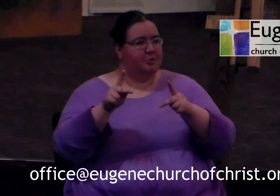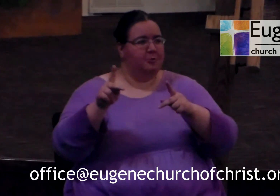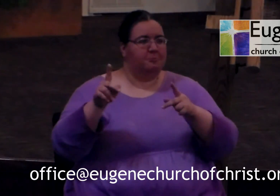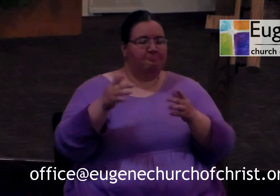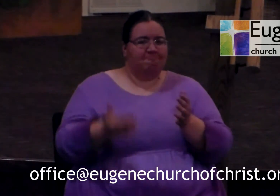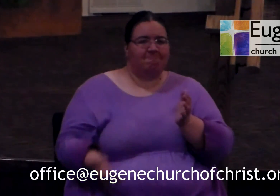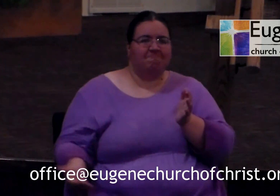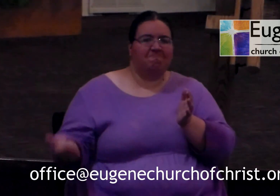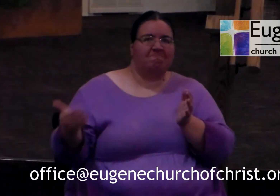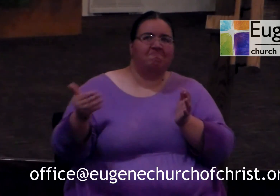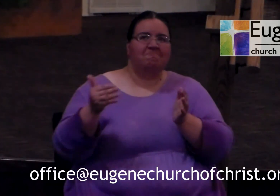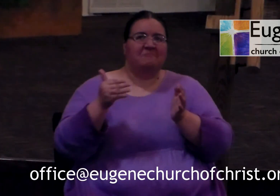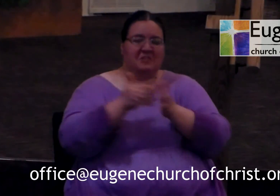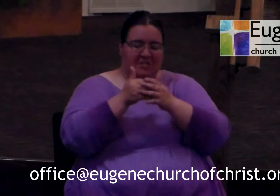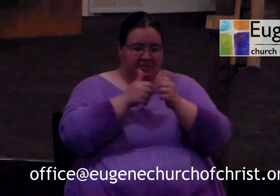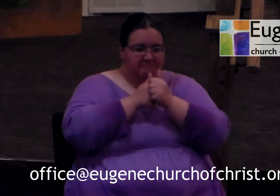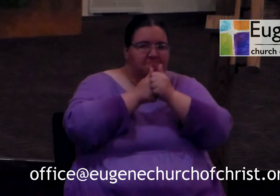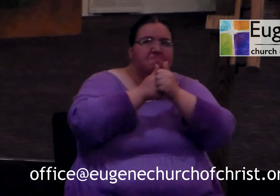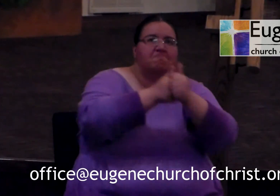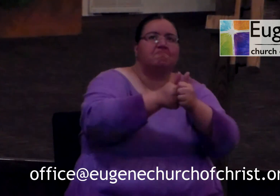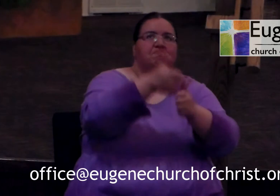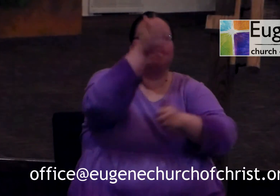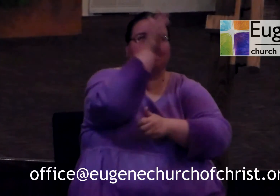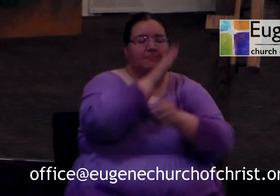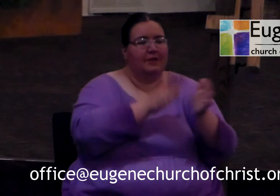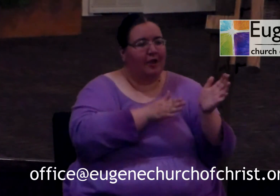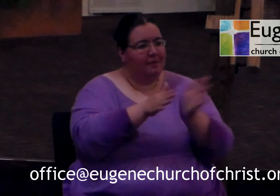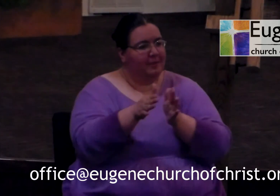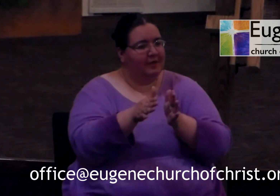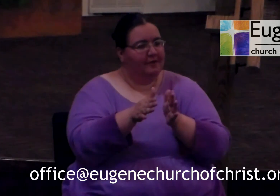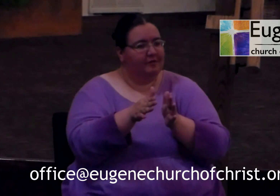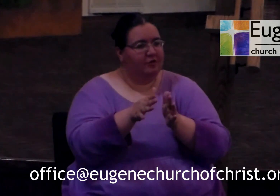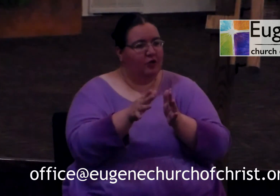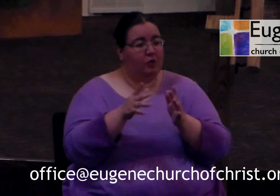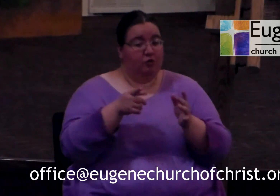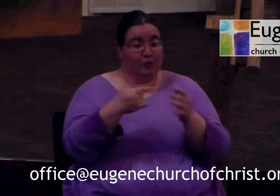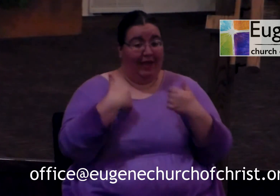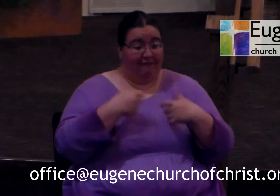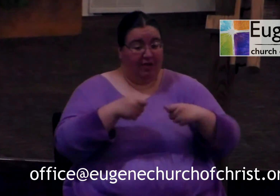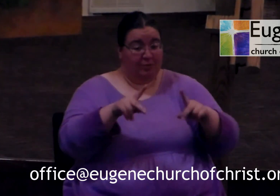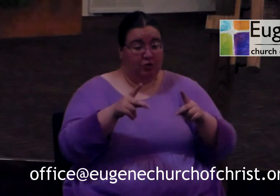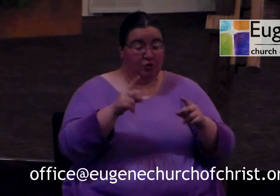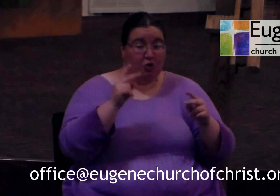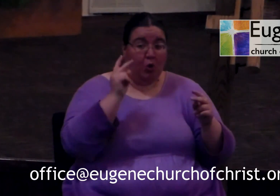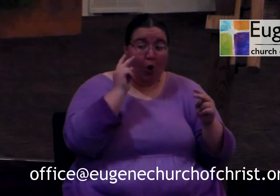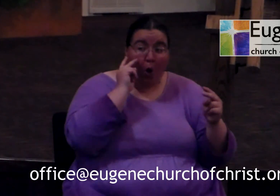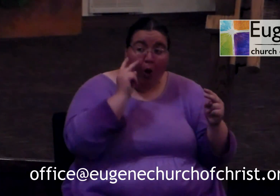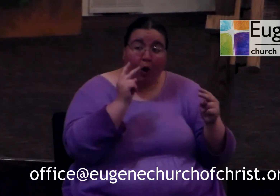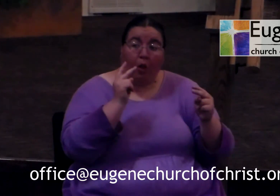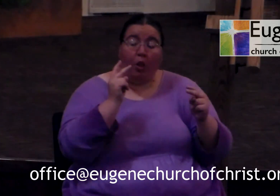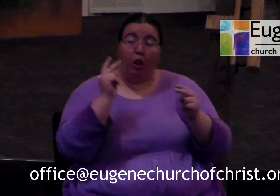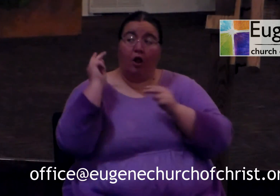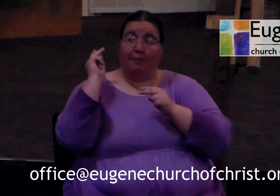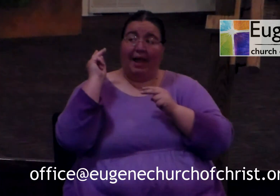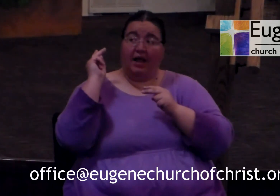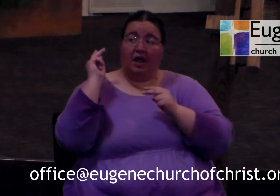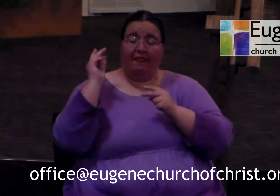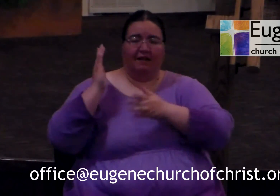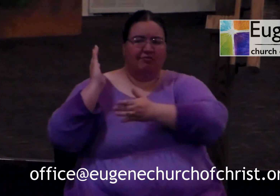at your past and then stop looking at it, with a chance to realize that each of us